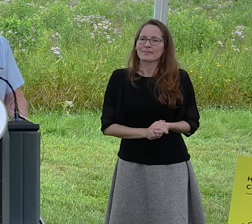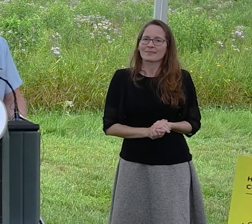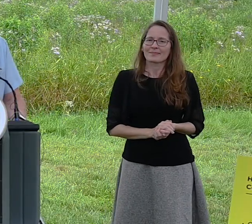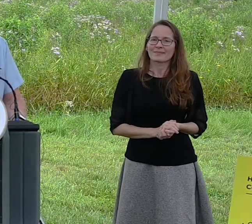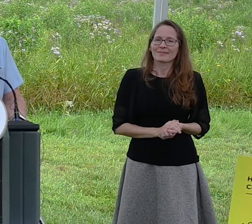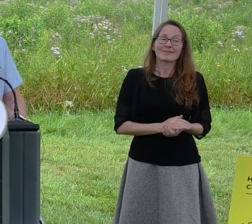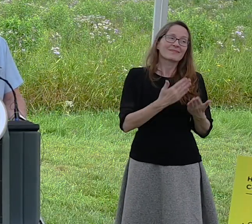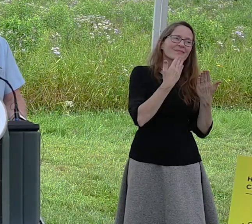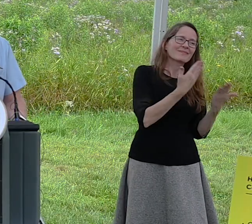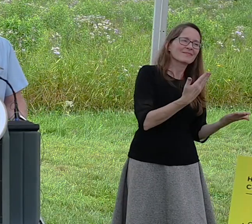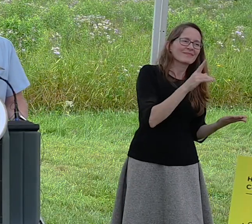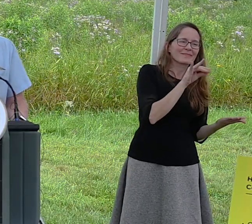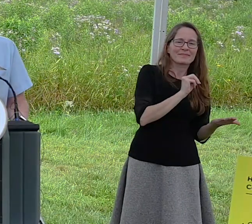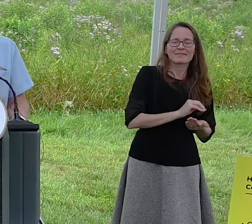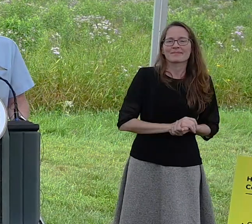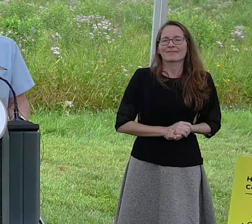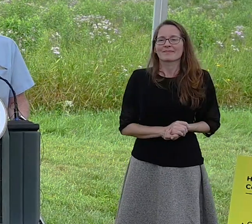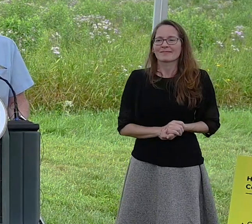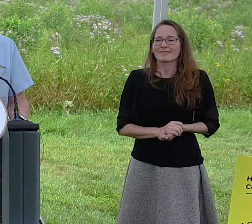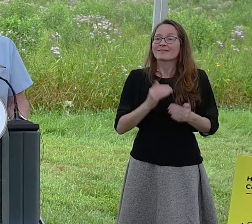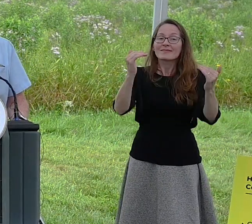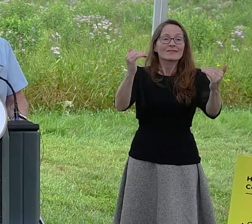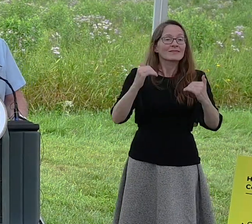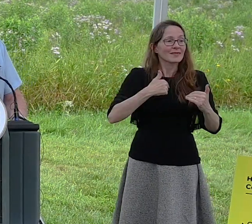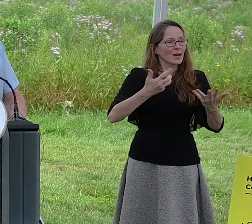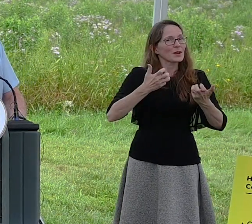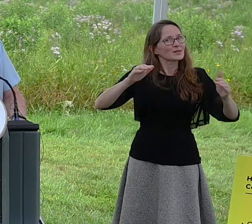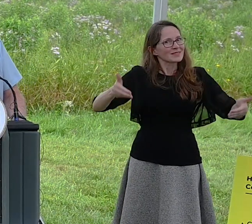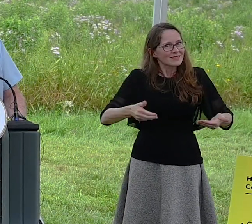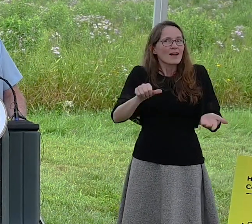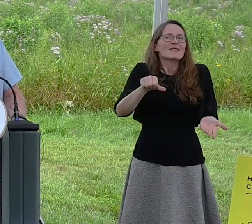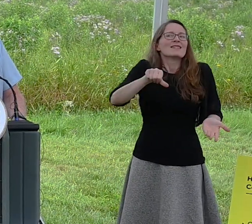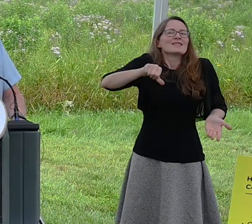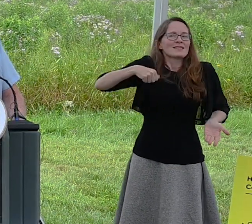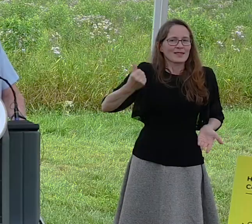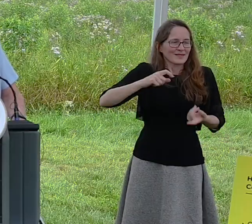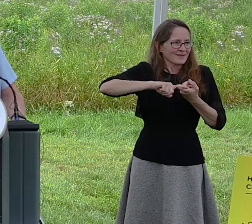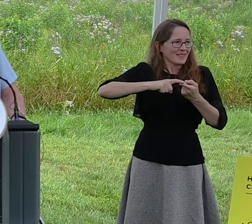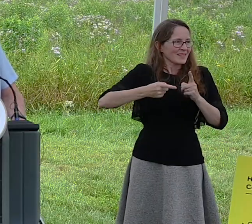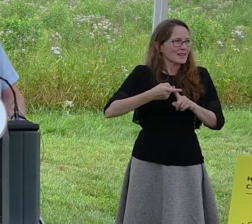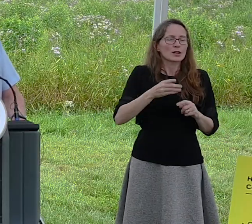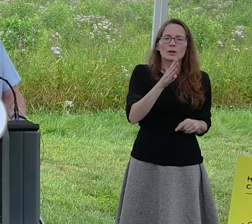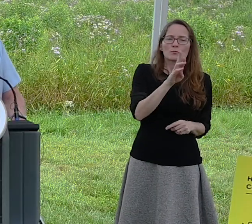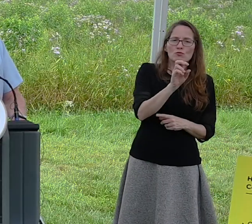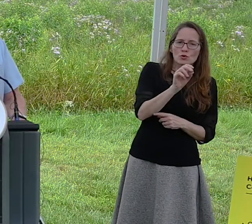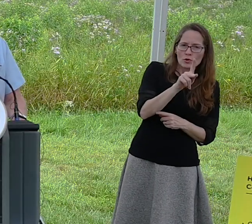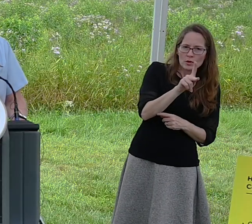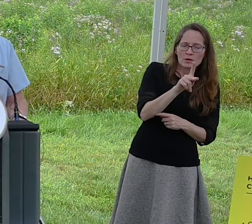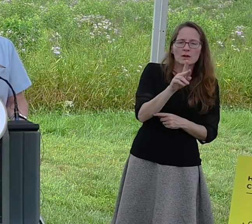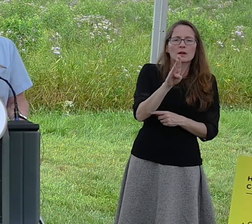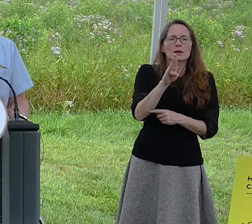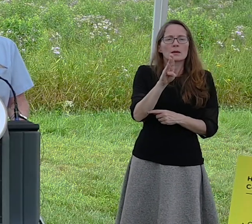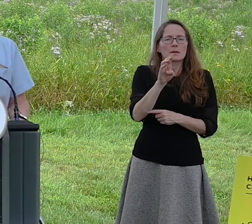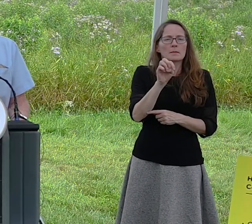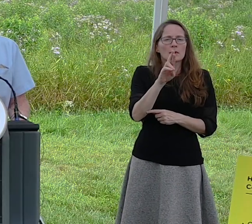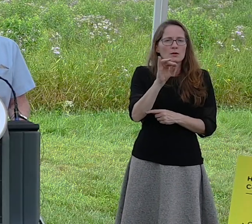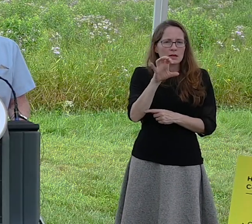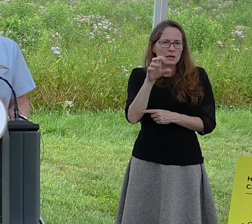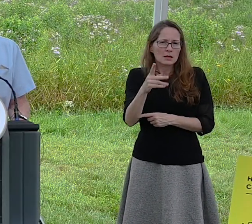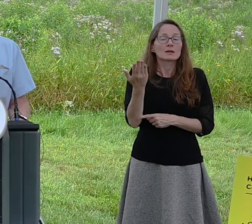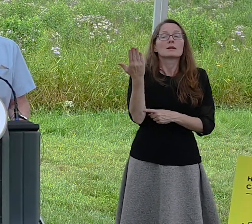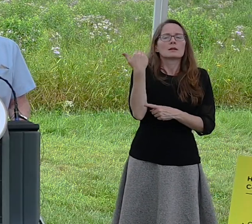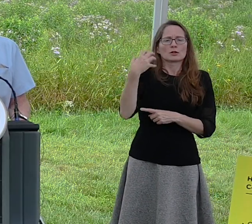Thank you so much, Kim. And now I'd like to introduce another friend, Brooke Barrick, who is the past chair of the County